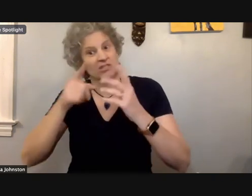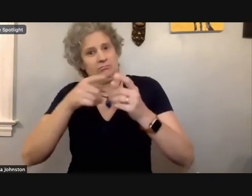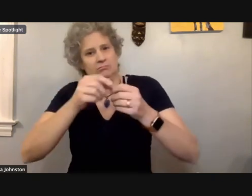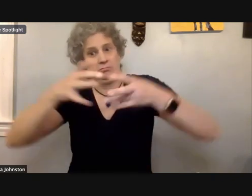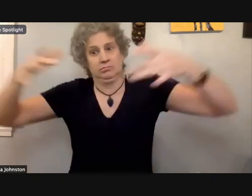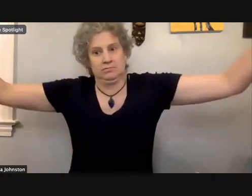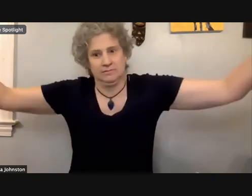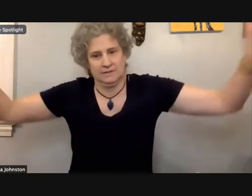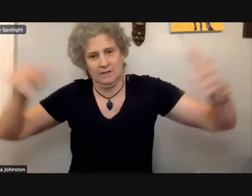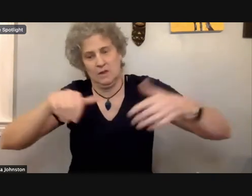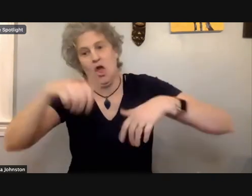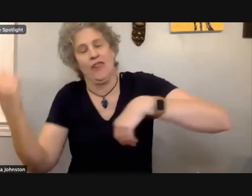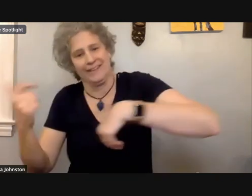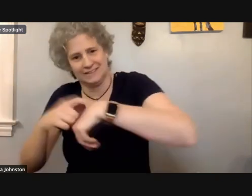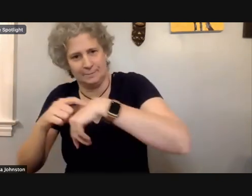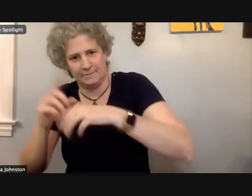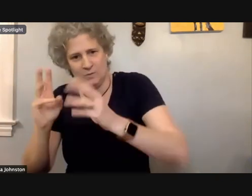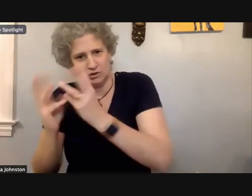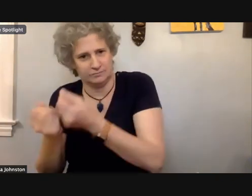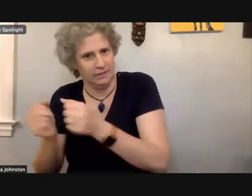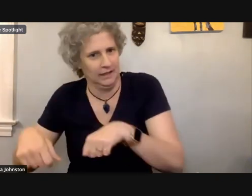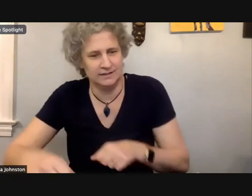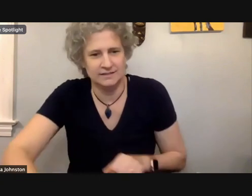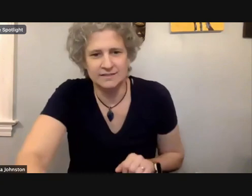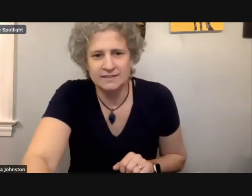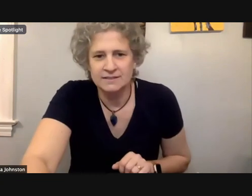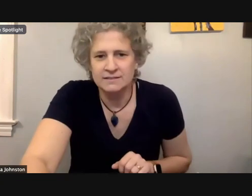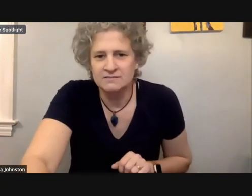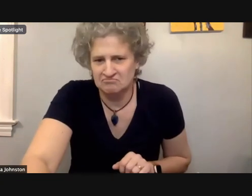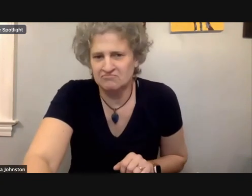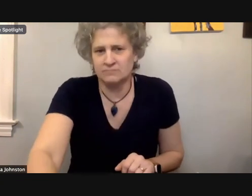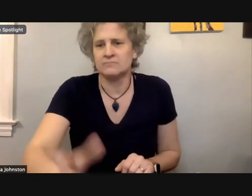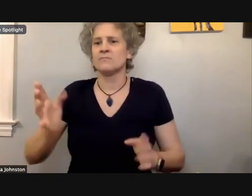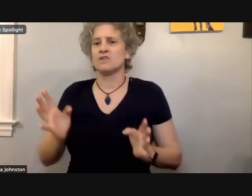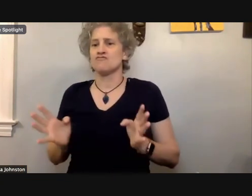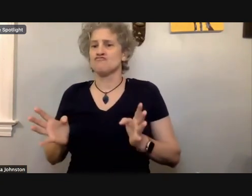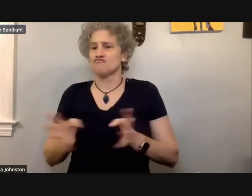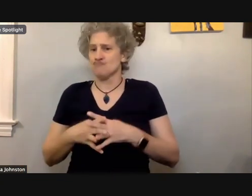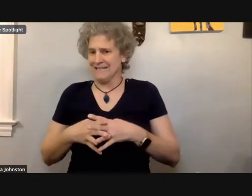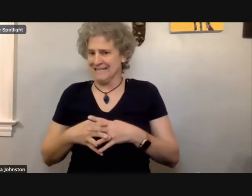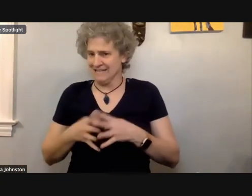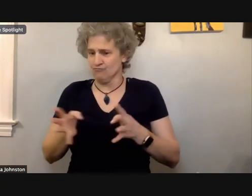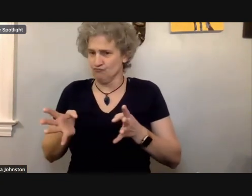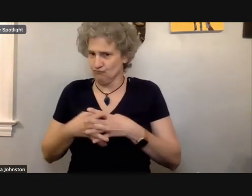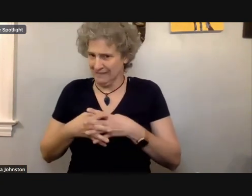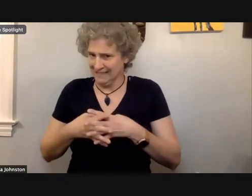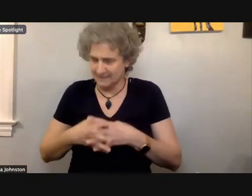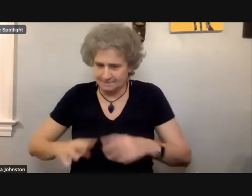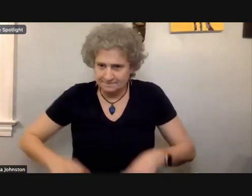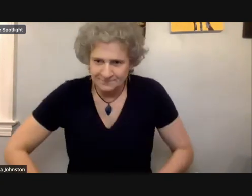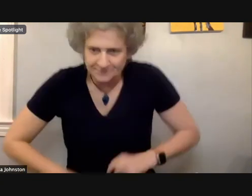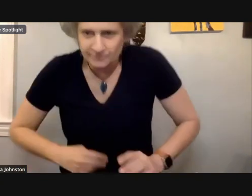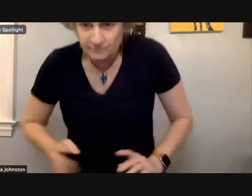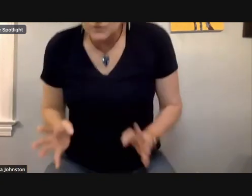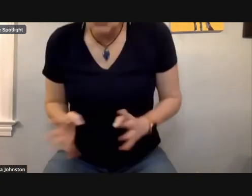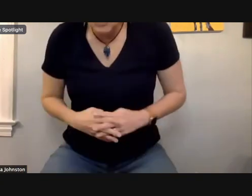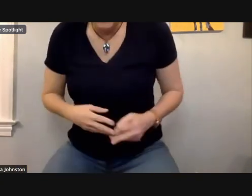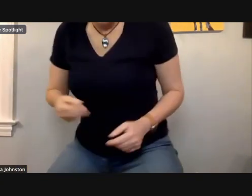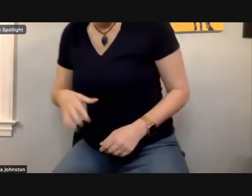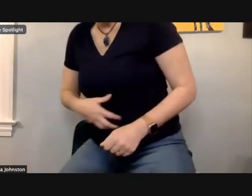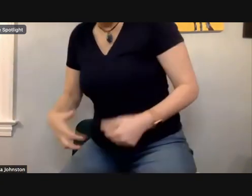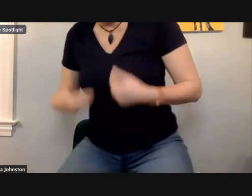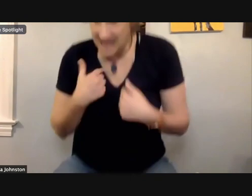Those are the most common. I mean, there's a bunch. I mean, for another time, another workshop, you could really, really get into detail there.